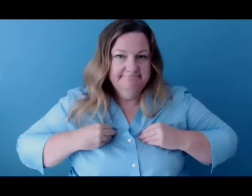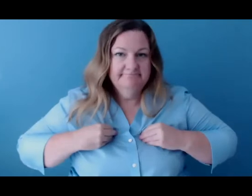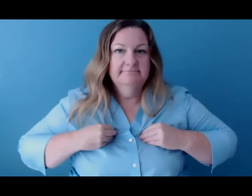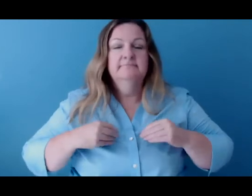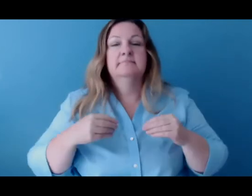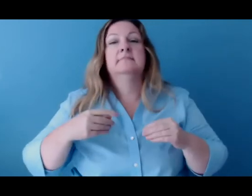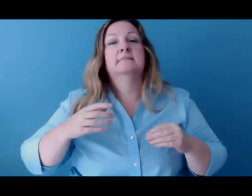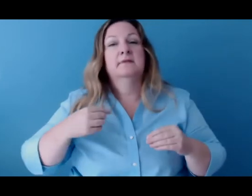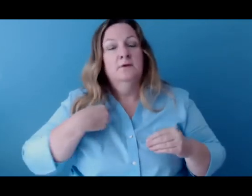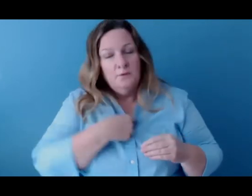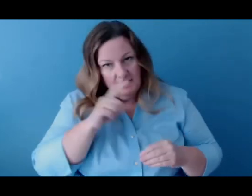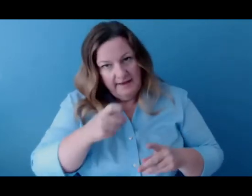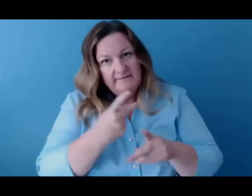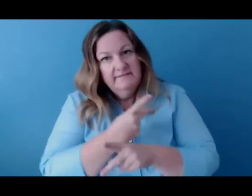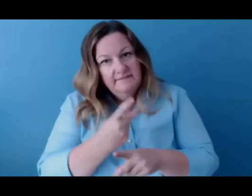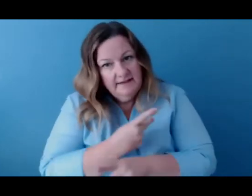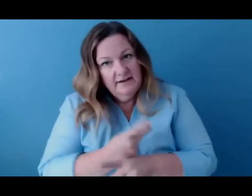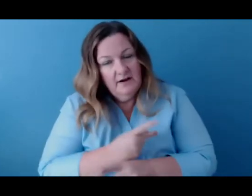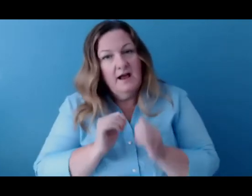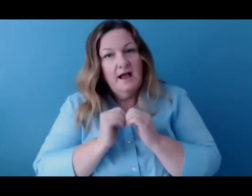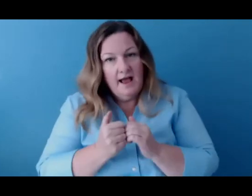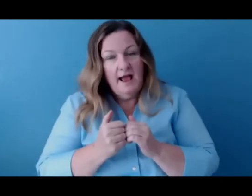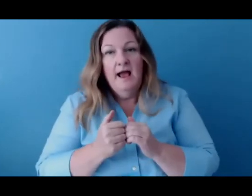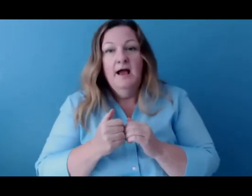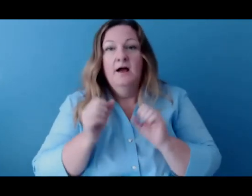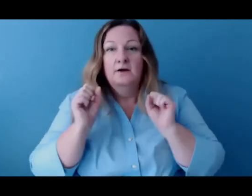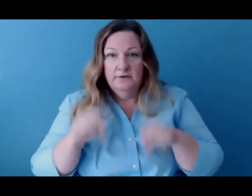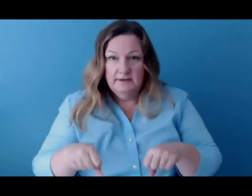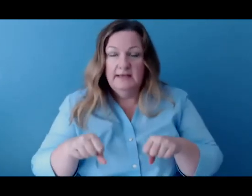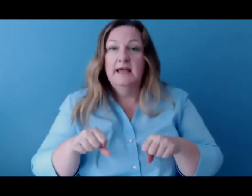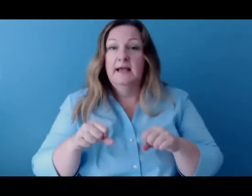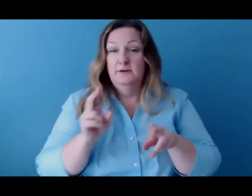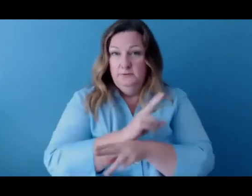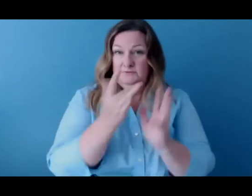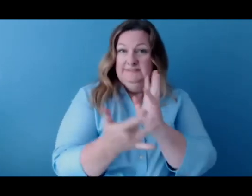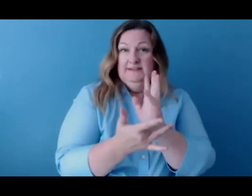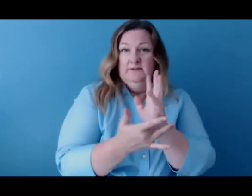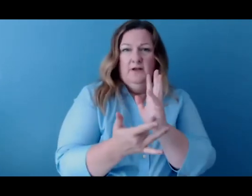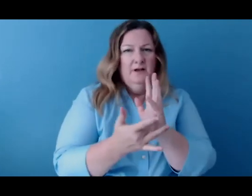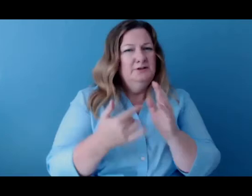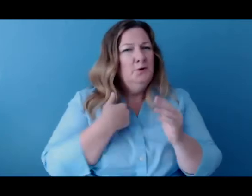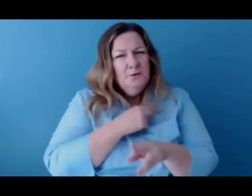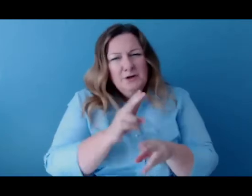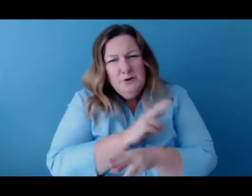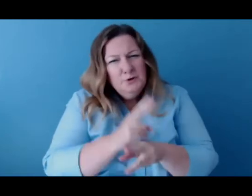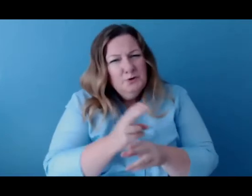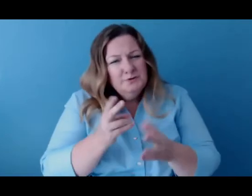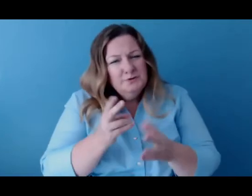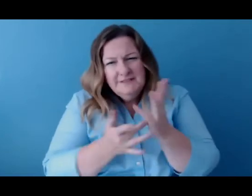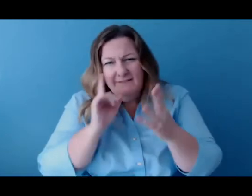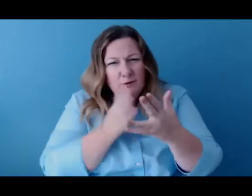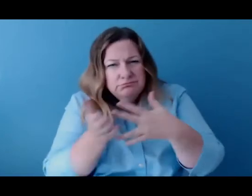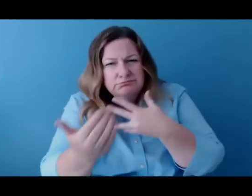society, we do everything else via technology and how can we go about making sure that it's